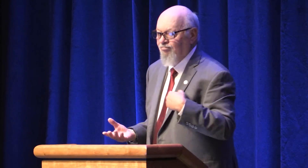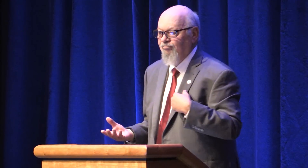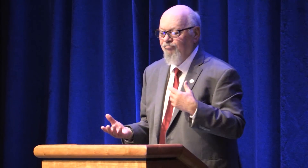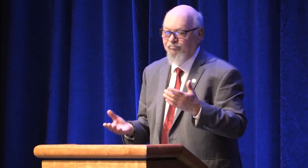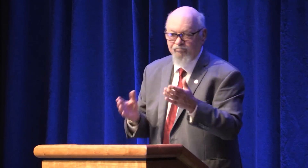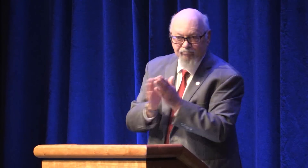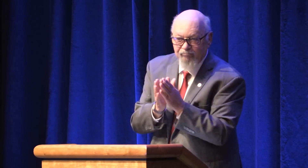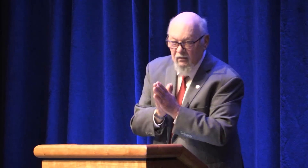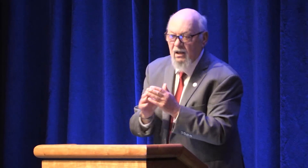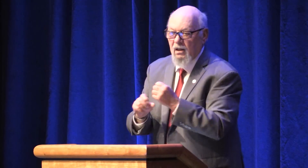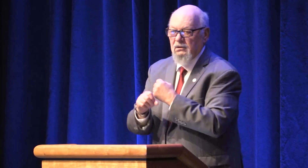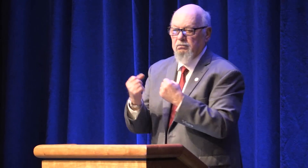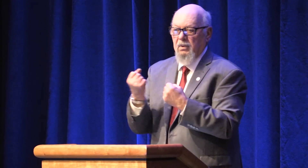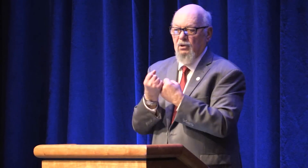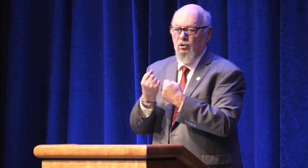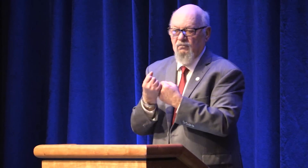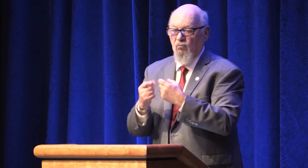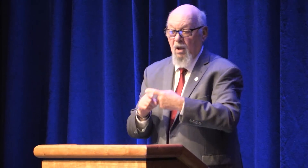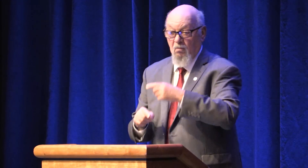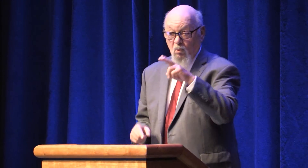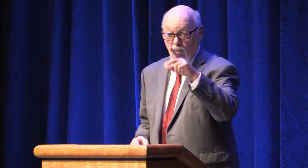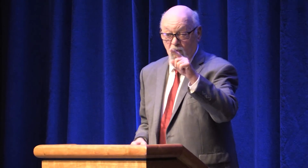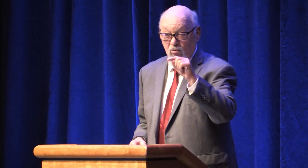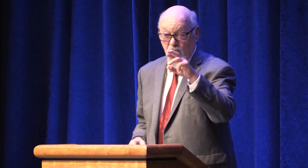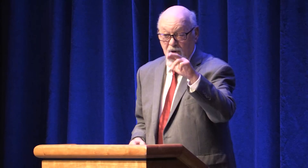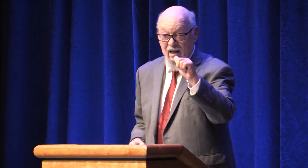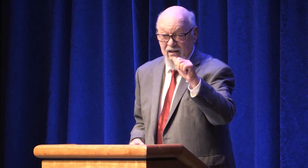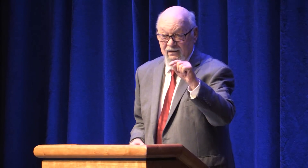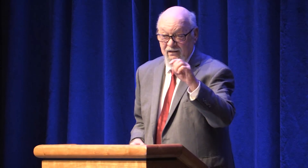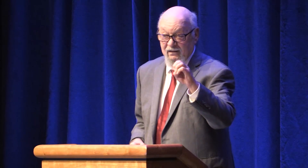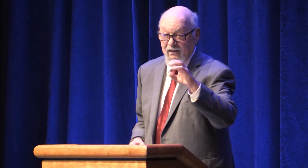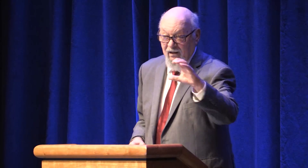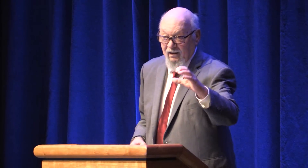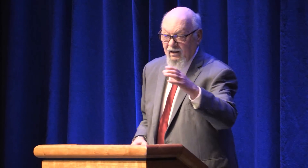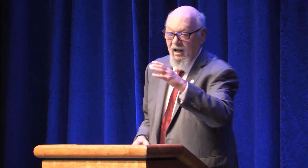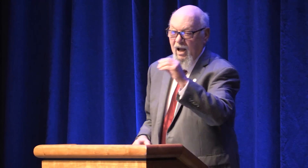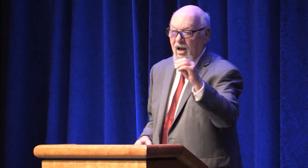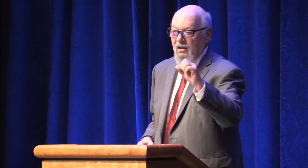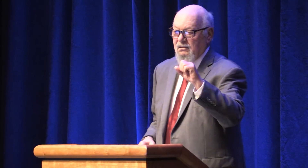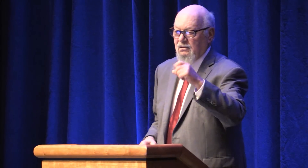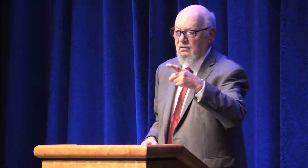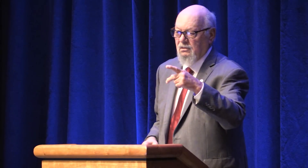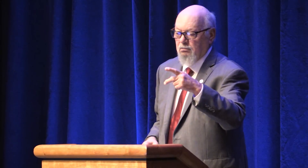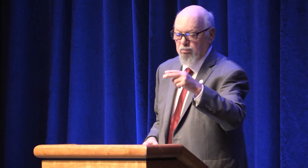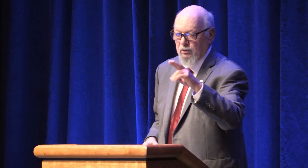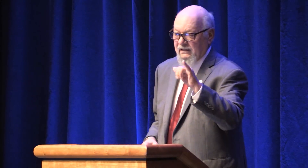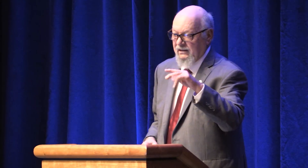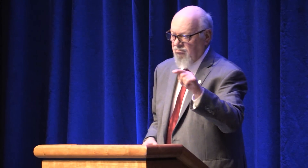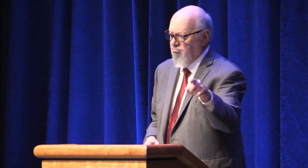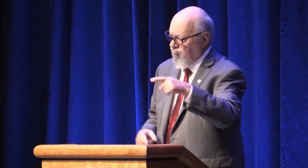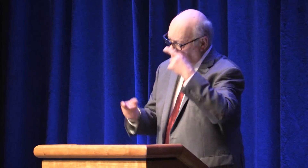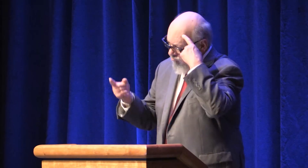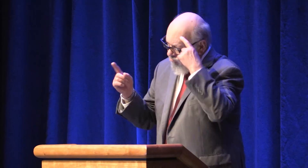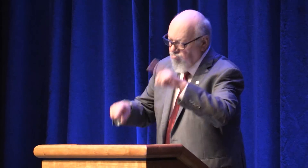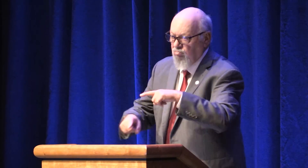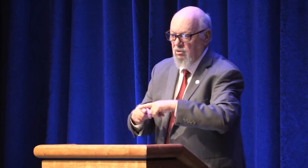to preserve the history of TTYs and how that came to be. So thanks to the financial sponsorship from Altertech and